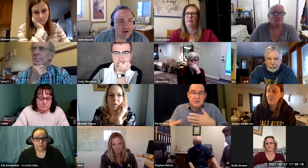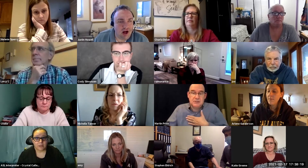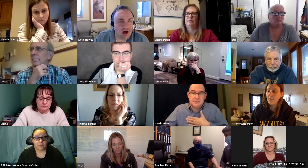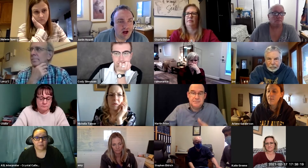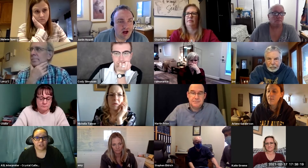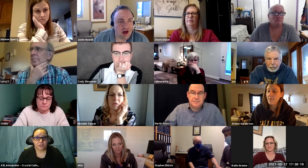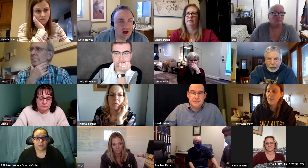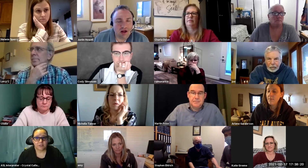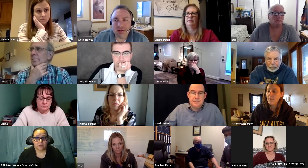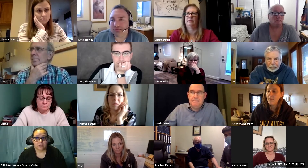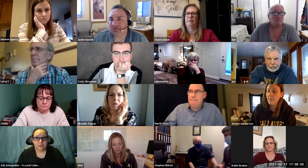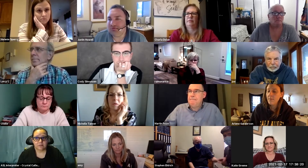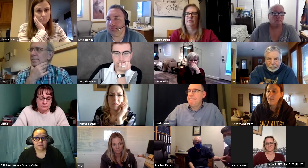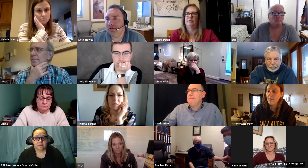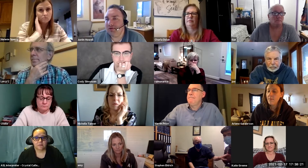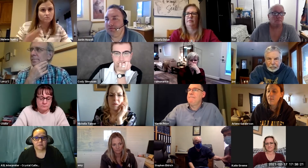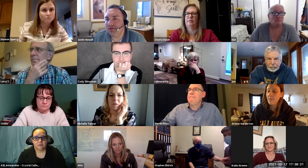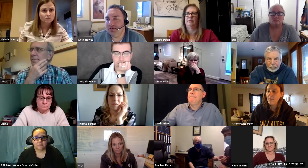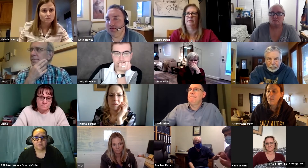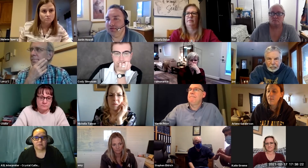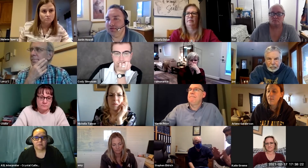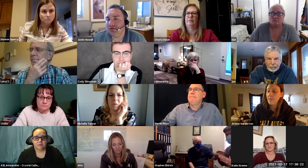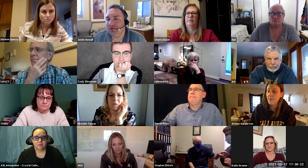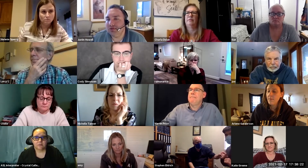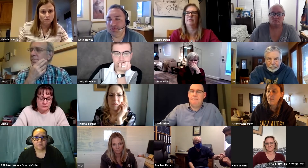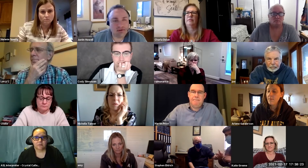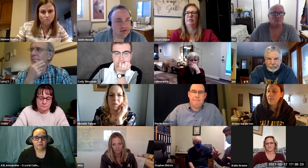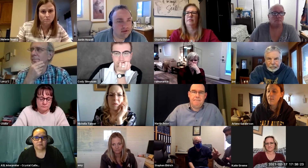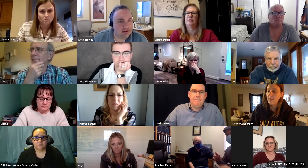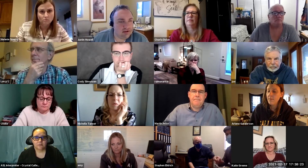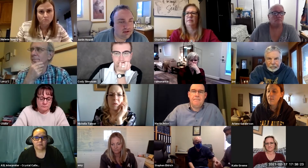Okay, may I get permission to share my screen, please?